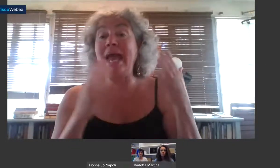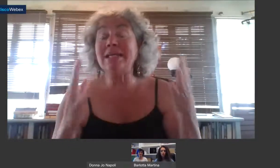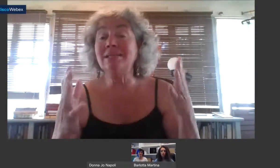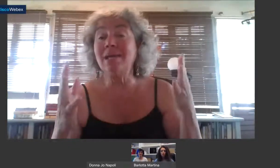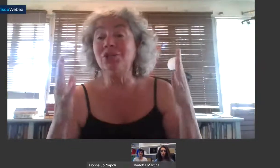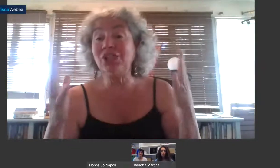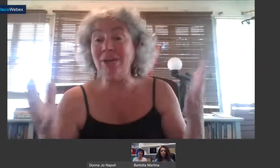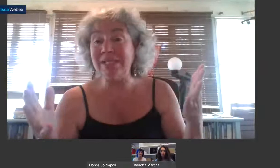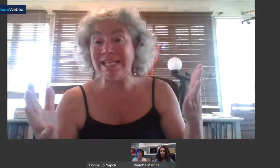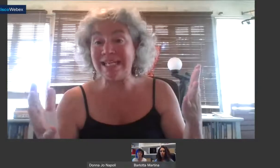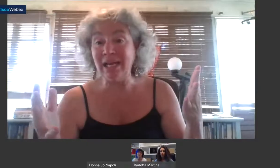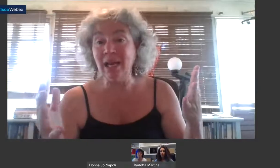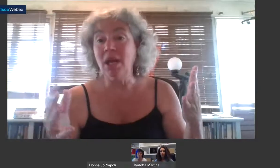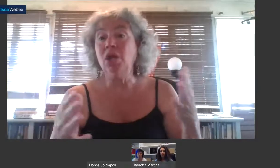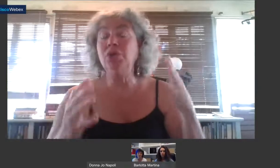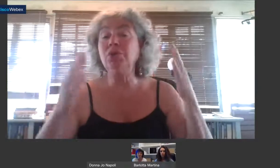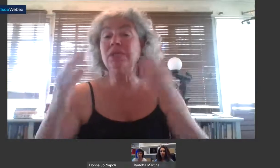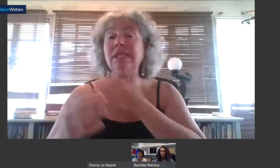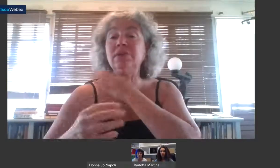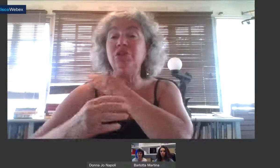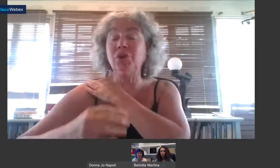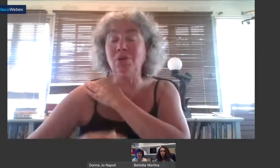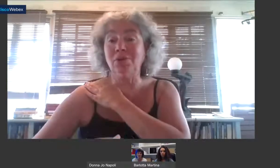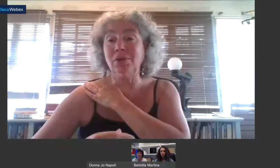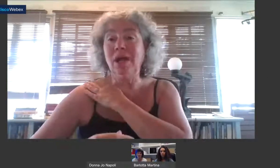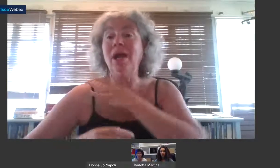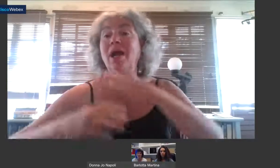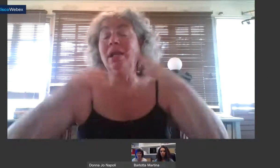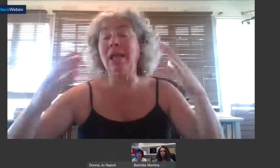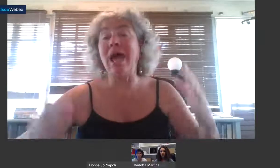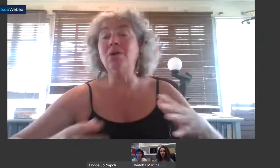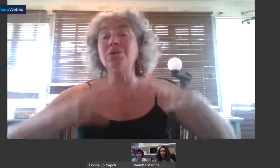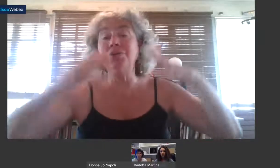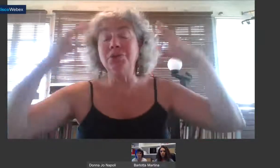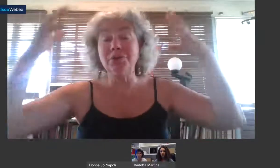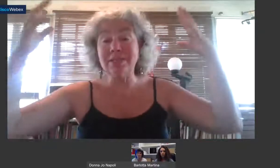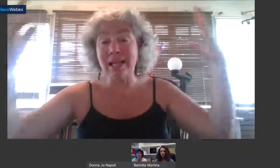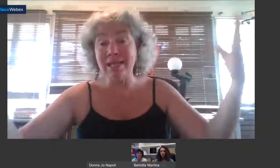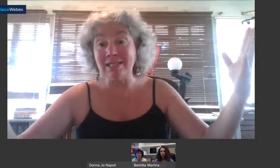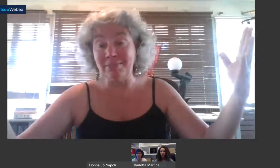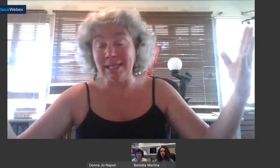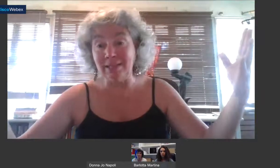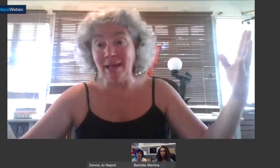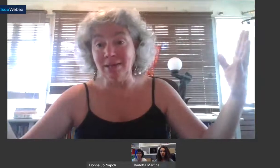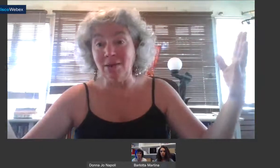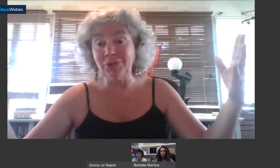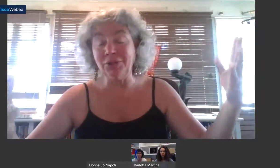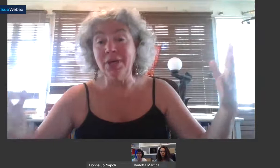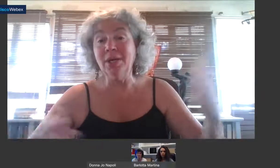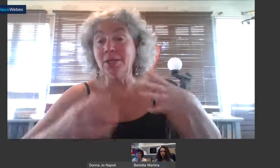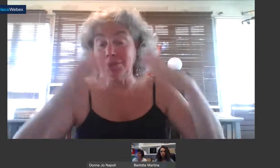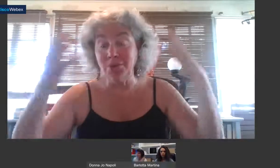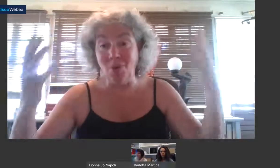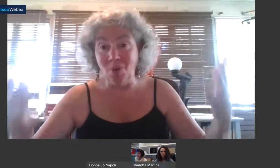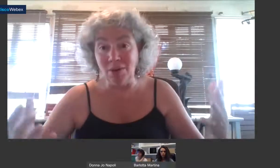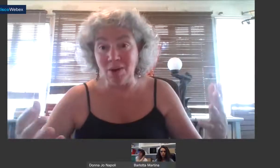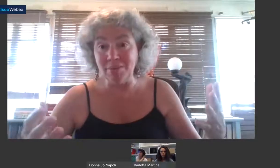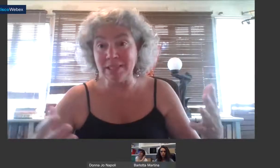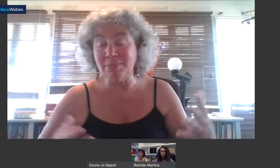as shouting. Using the shoulder allows your sign to be a lot larger because your whole arm is